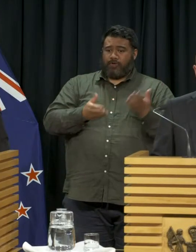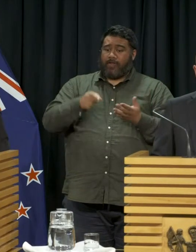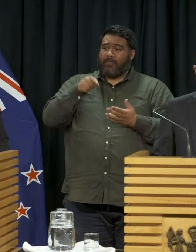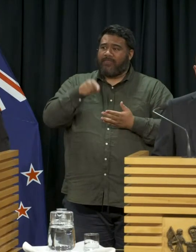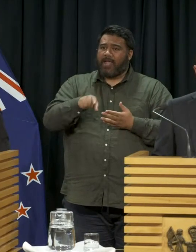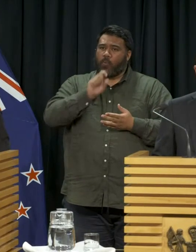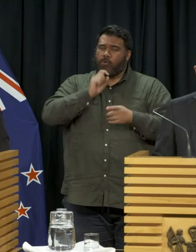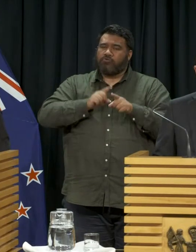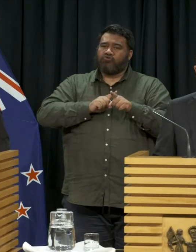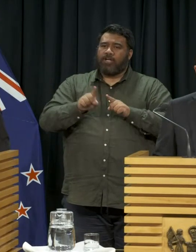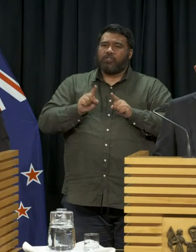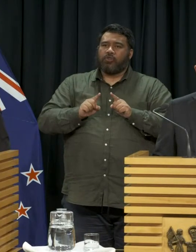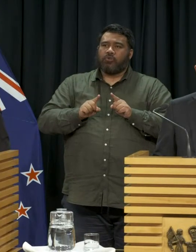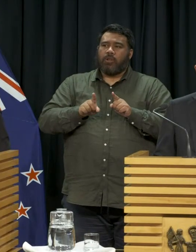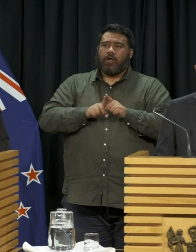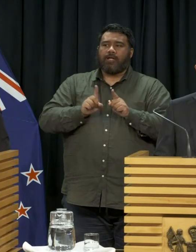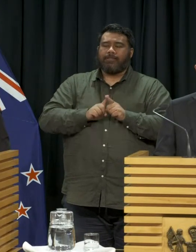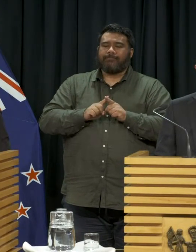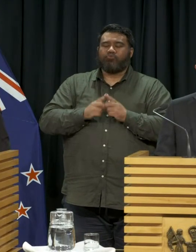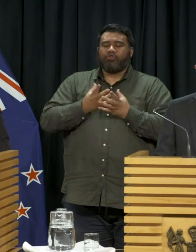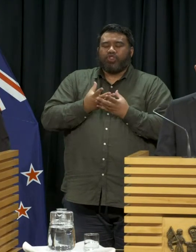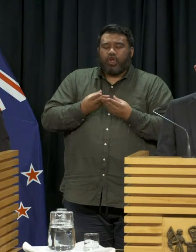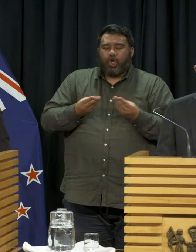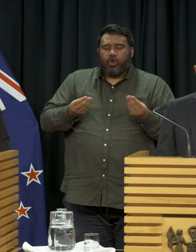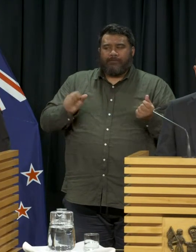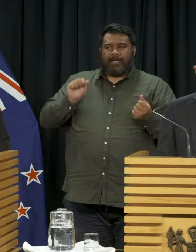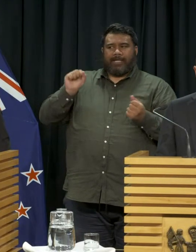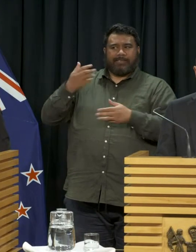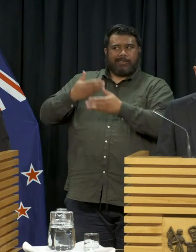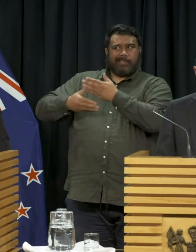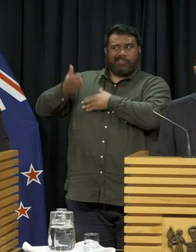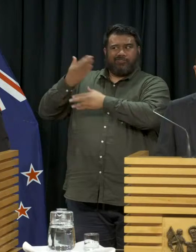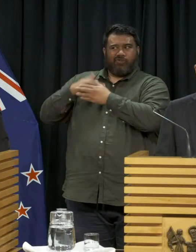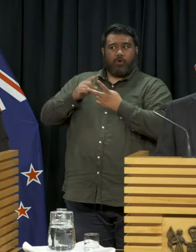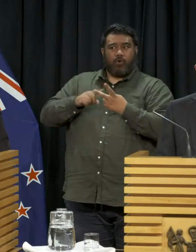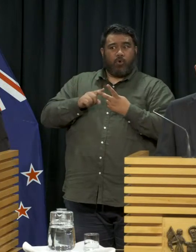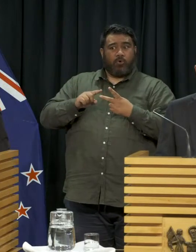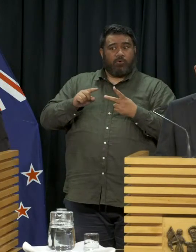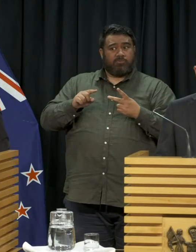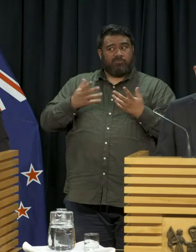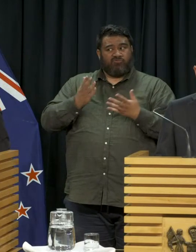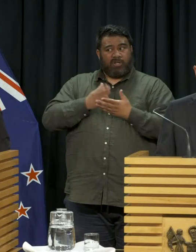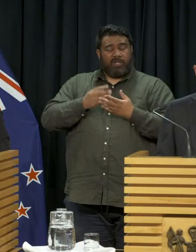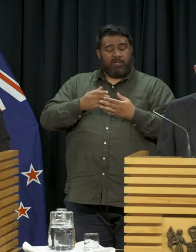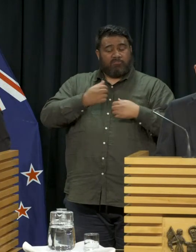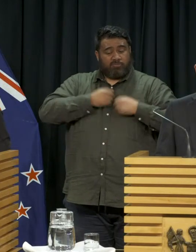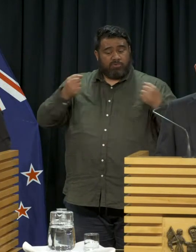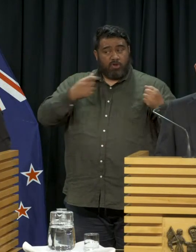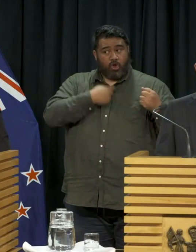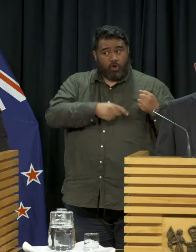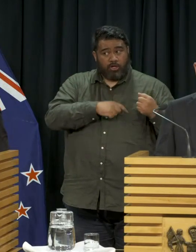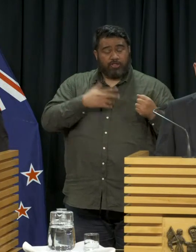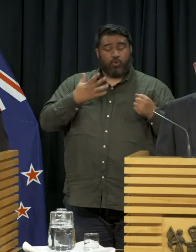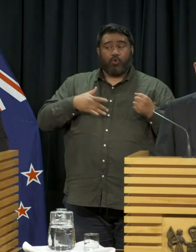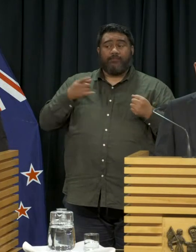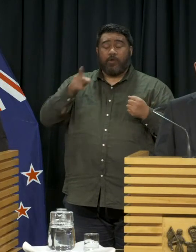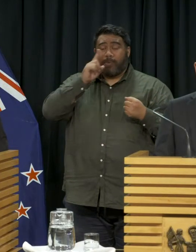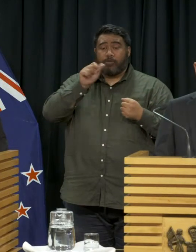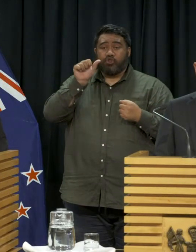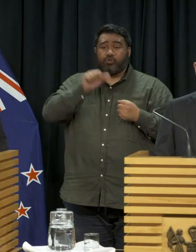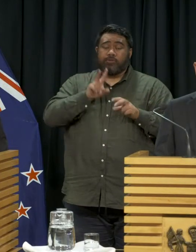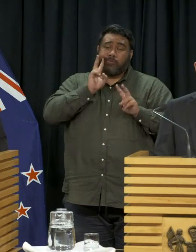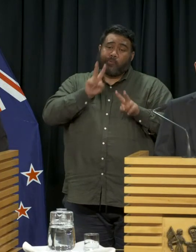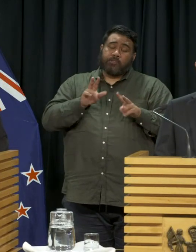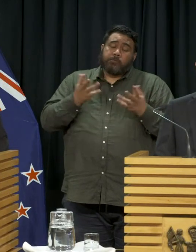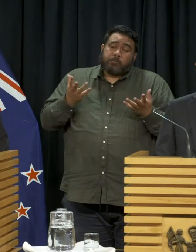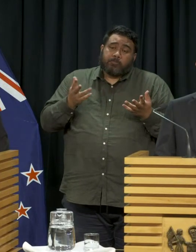of his legacy, or to deal with that challenge, or would you advise people that feel that way just to tune out at Wednesday? No, I'd just